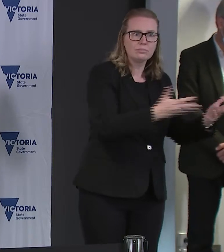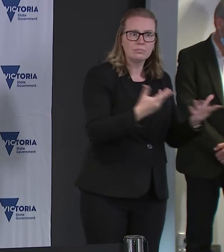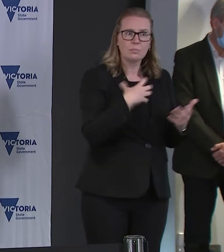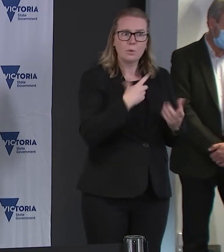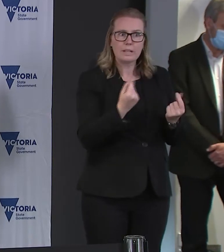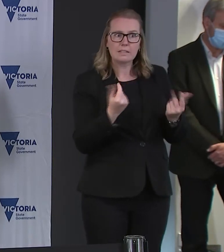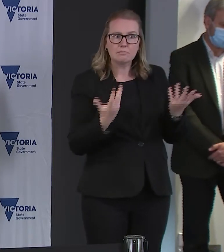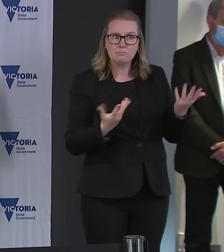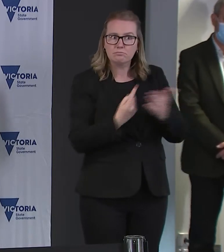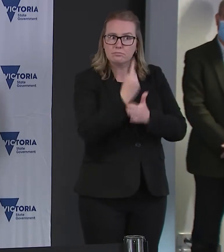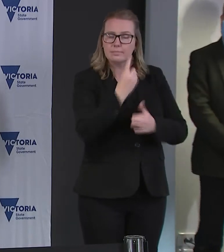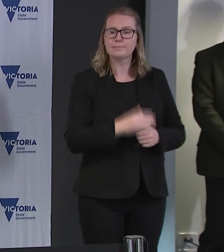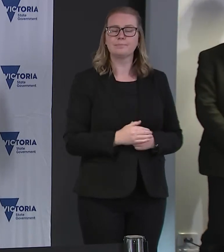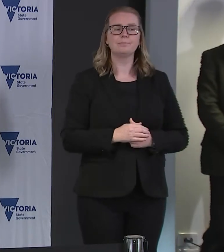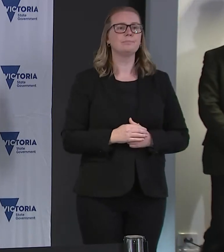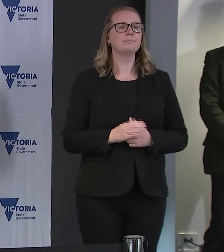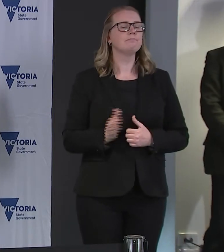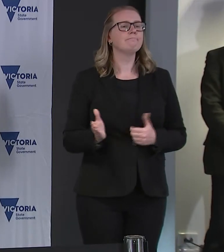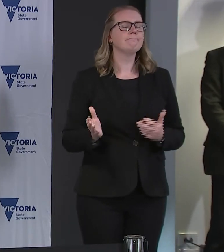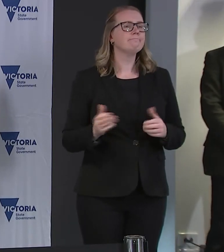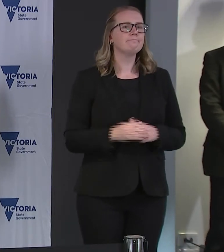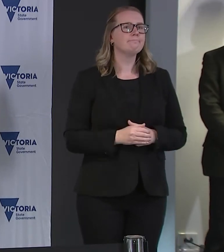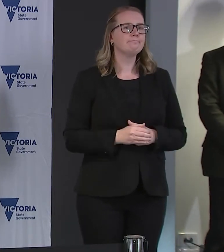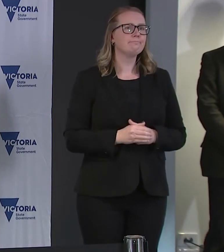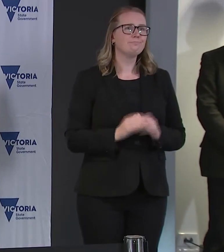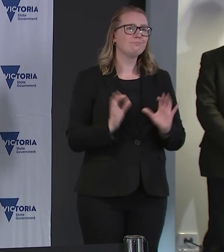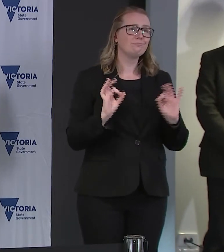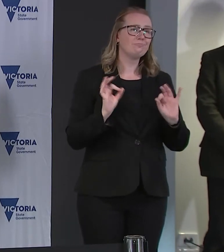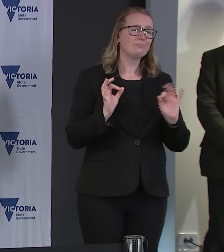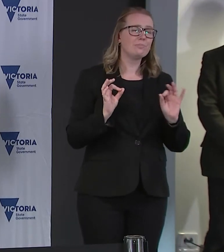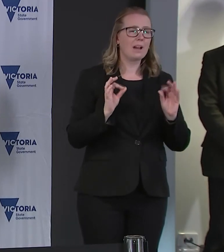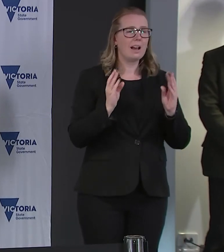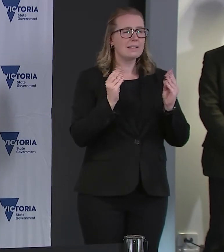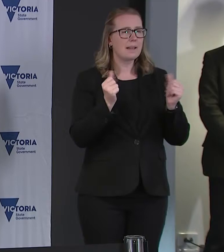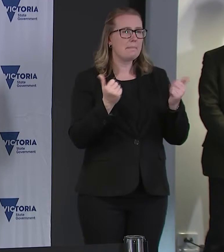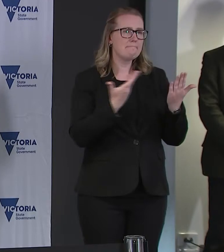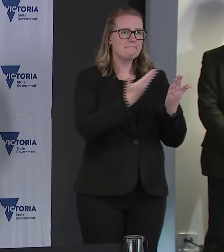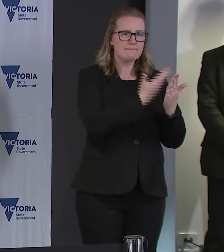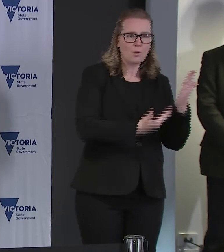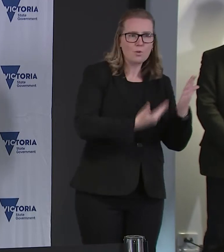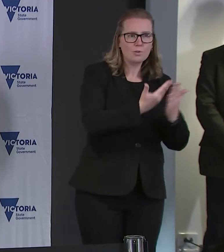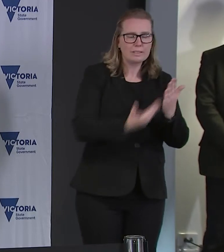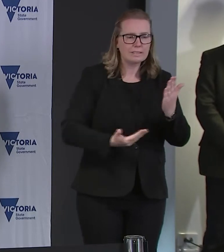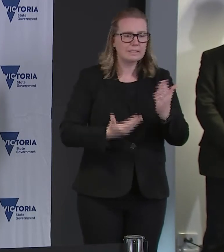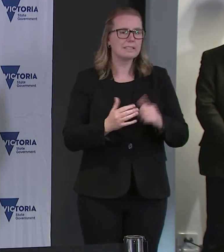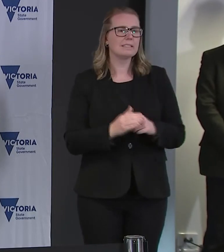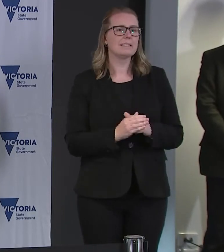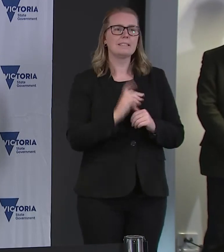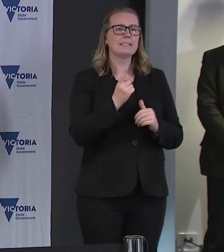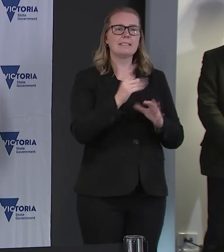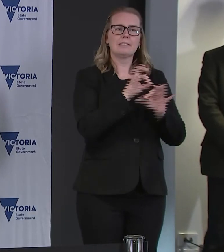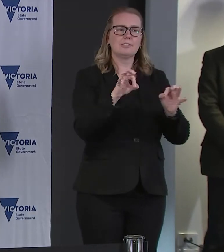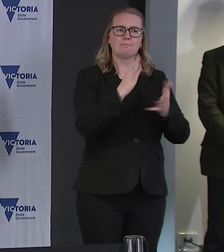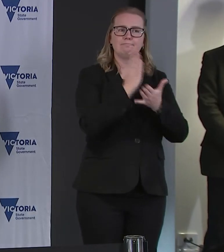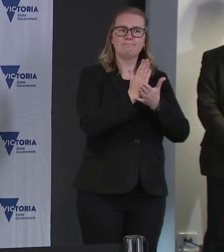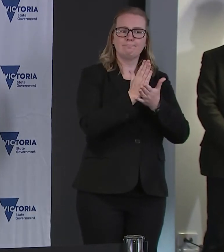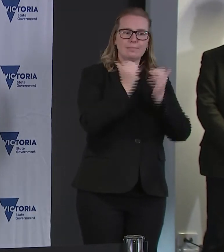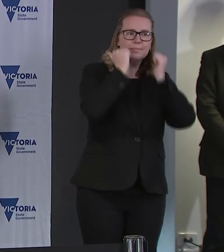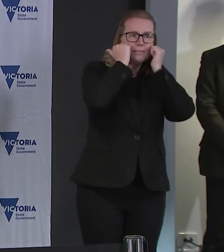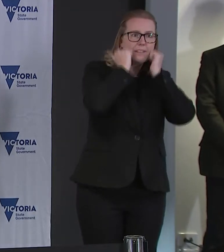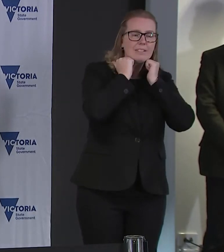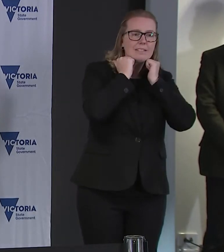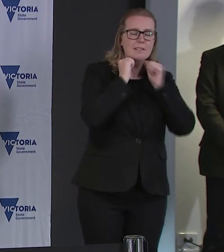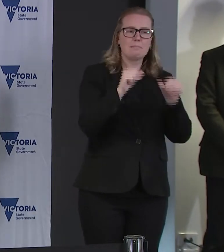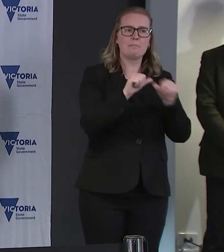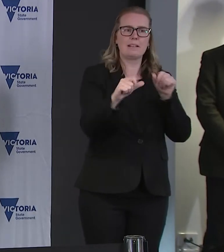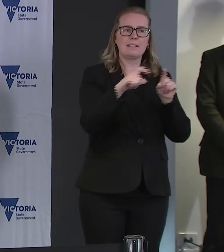first. No, I really can't. There's some anecdotal reports out there, but I don't have any real evidence. The best data on